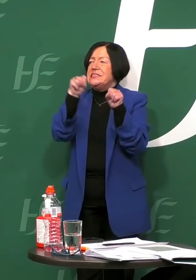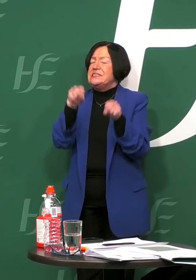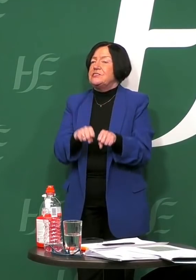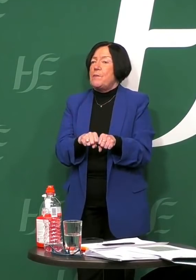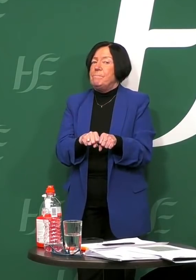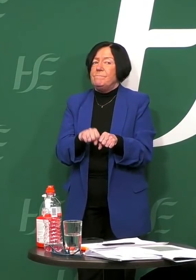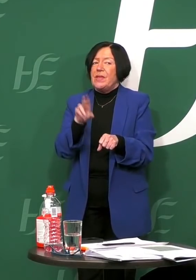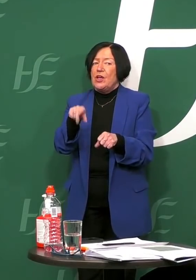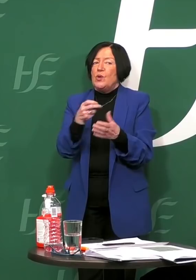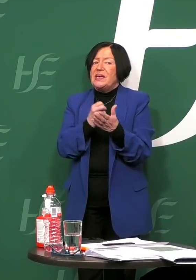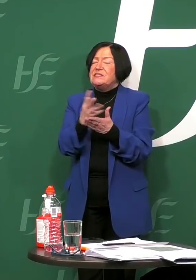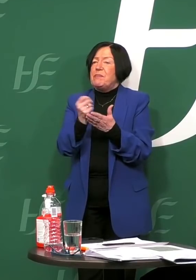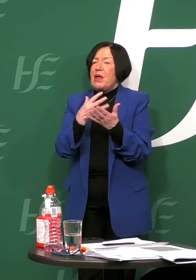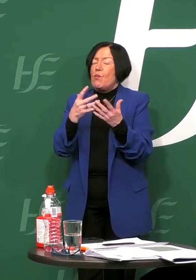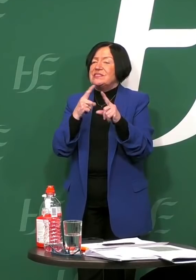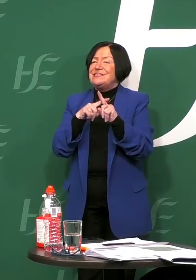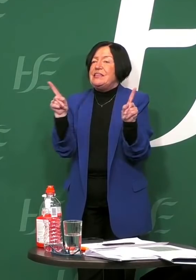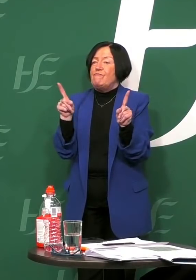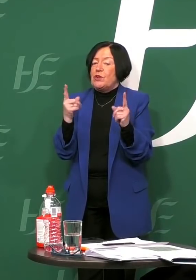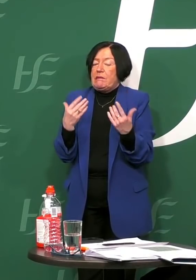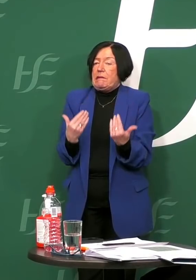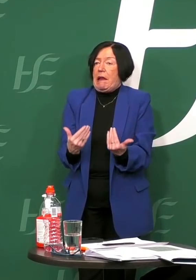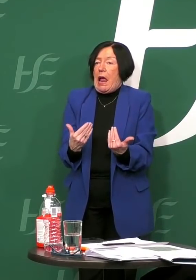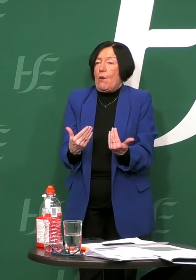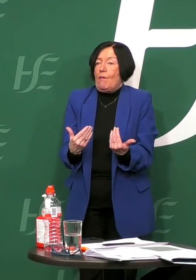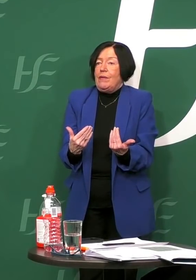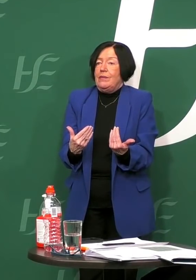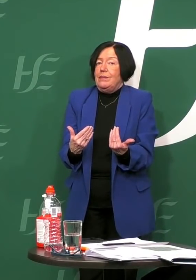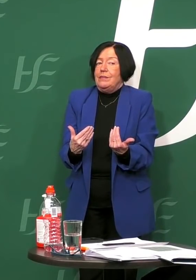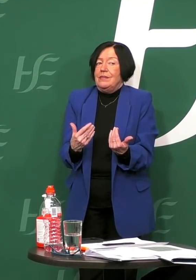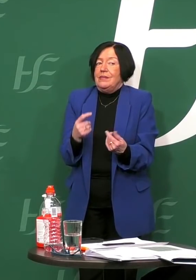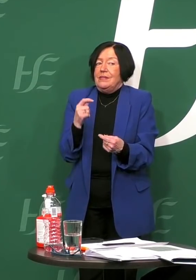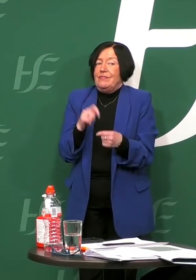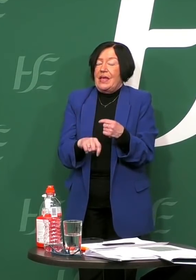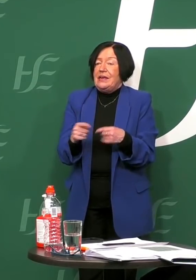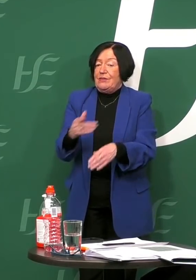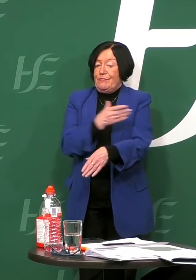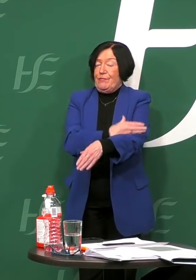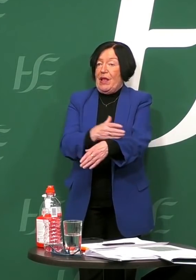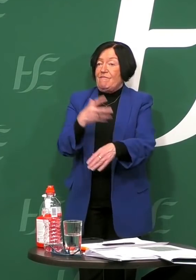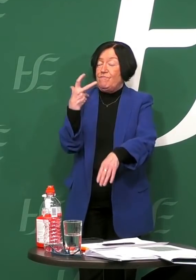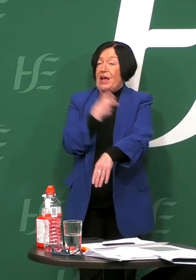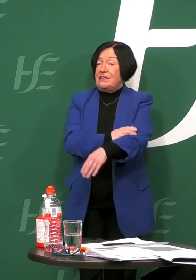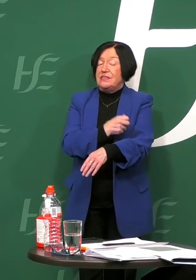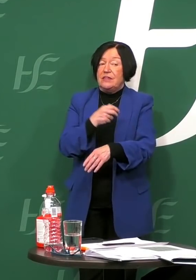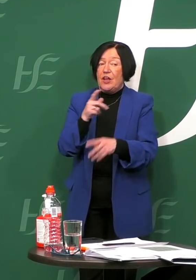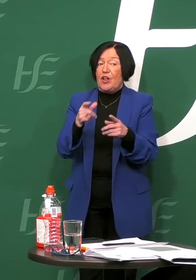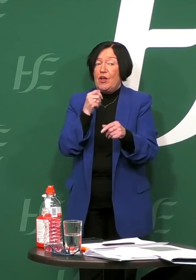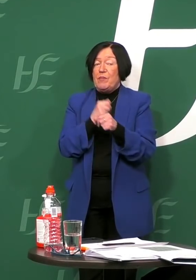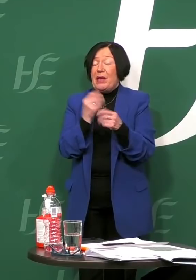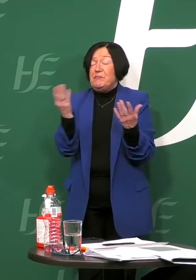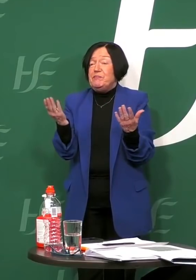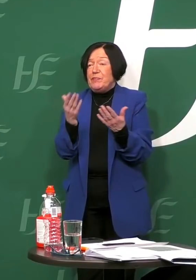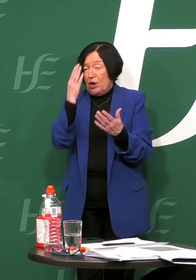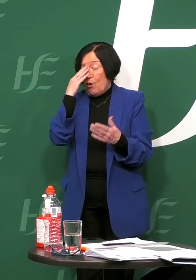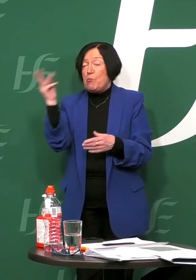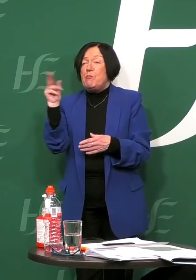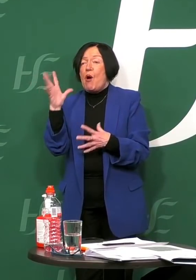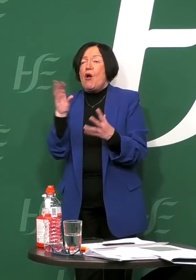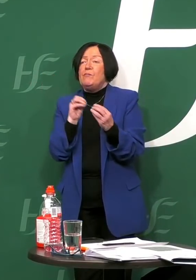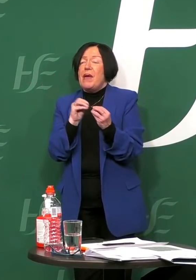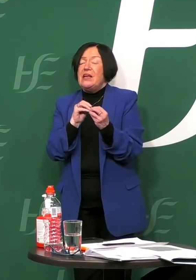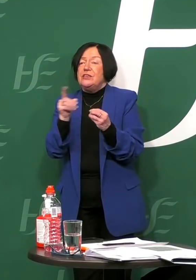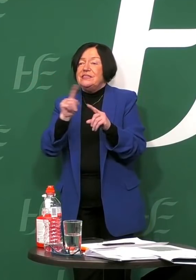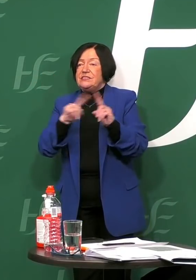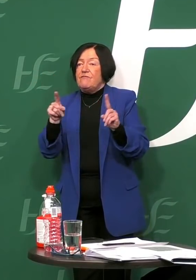can you explain what's different now than in the initial vaccine rollout? And I'm not talking about the different, like I know Paul had said here, obviously